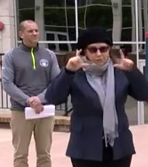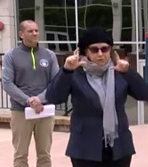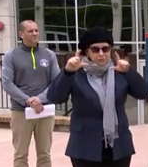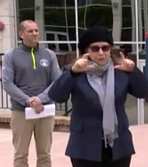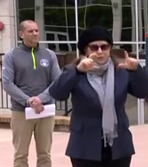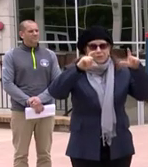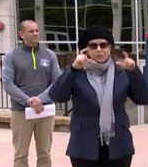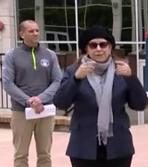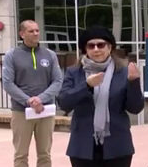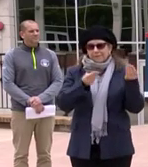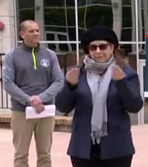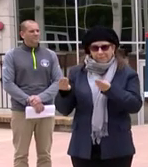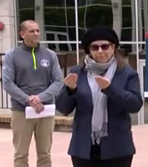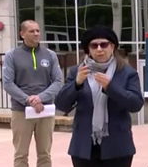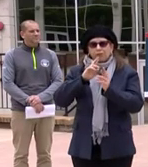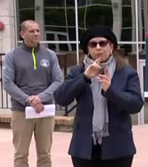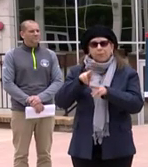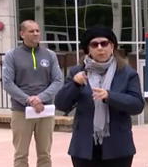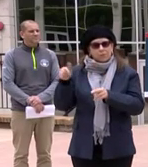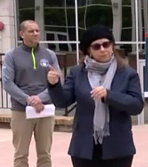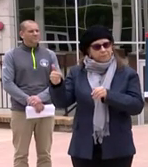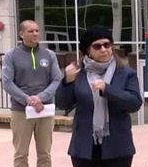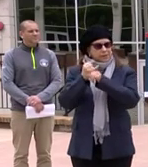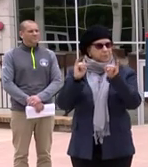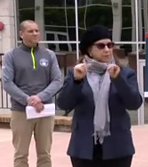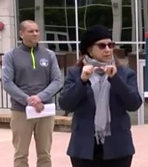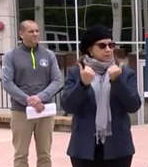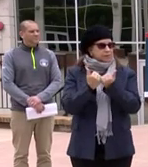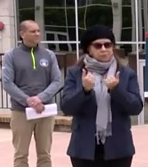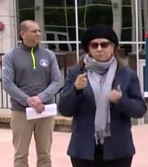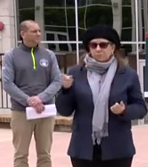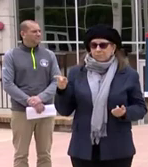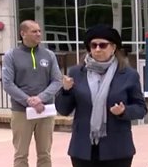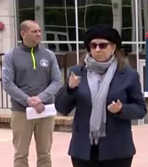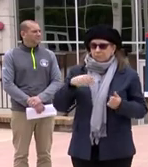an independent assessment of conditions there.